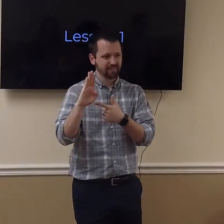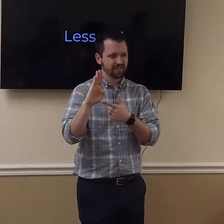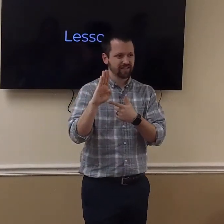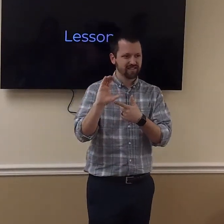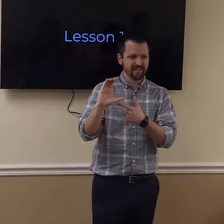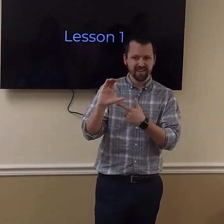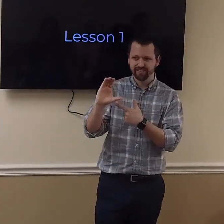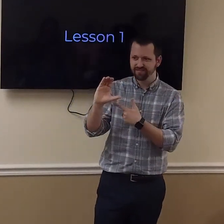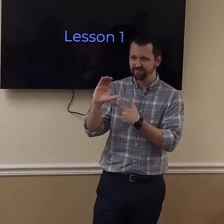C,